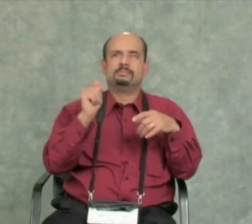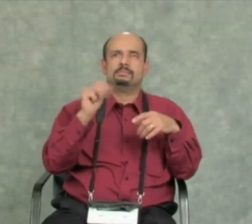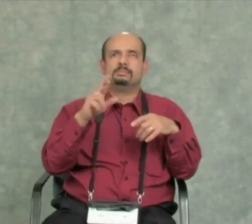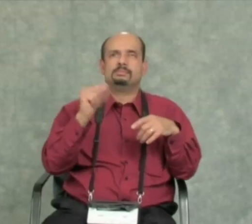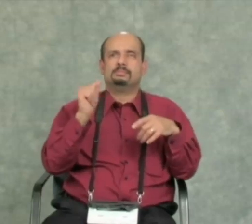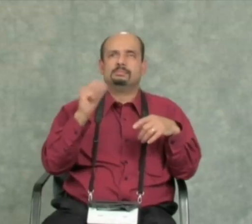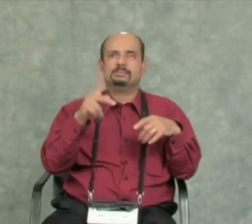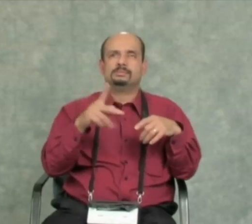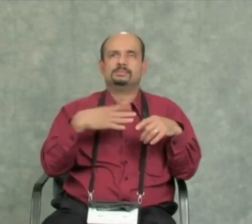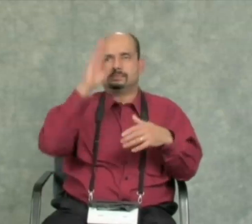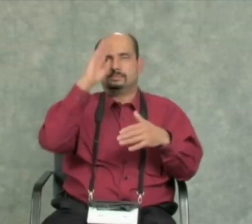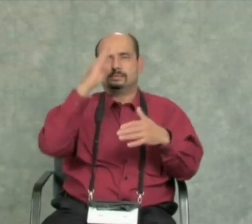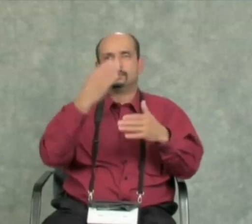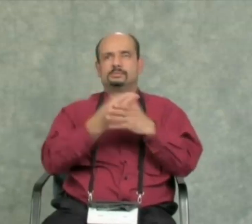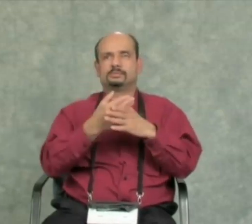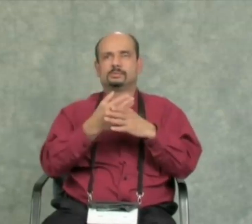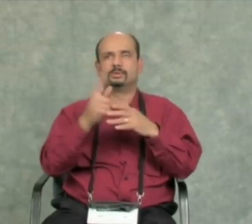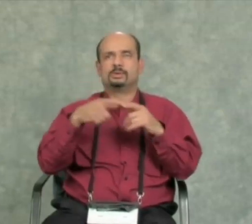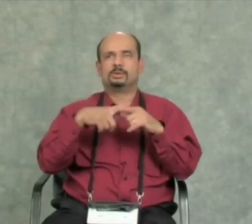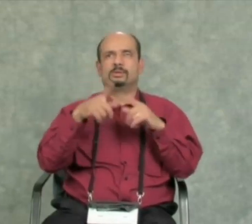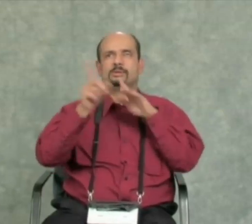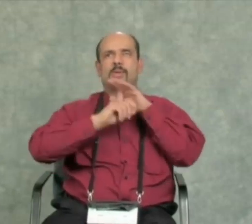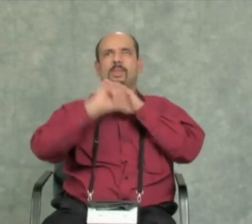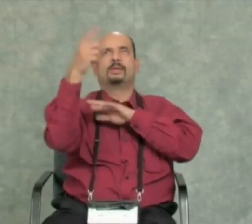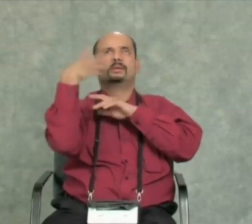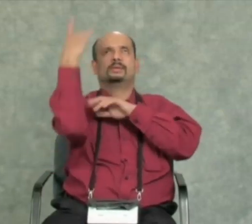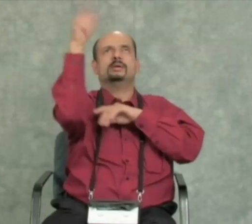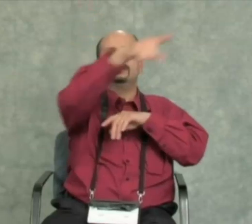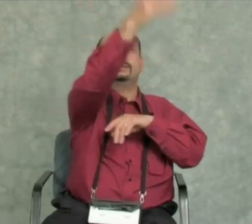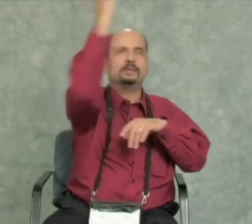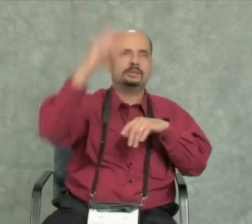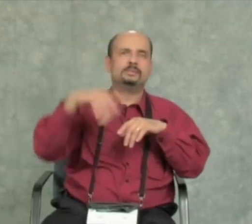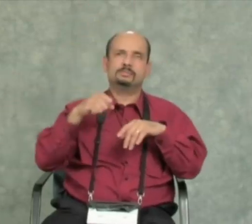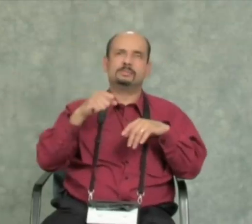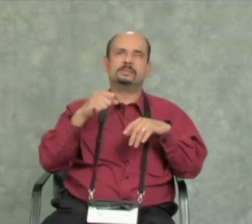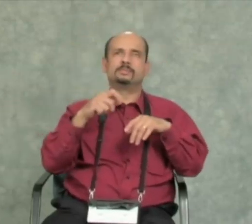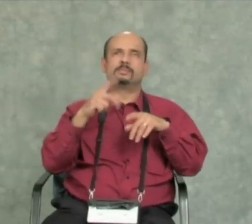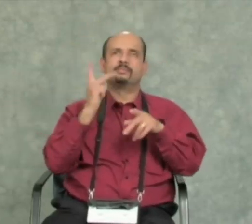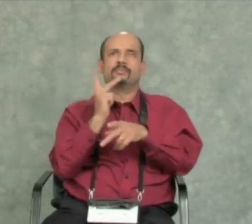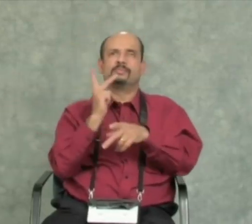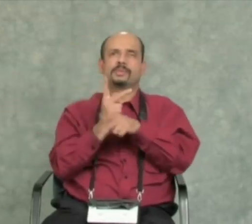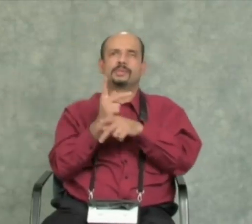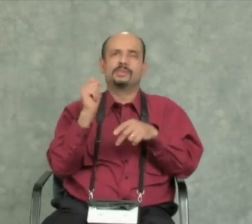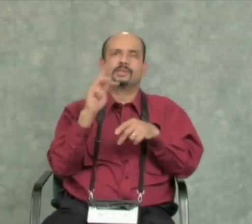I've also been testing out an app that helps me track where my son is going